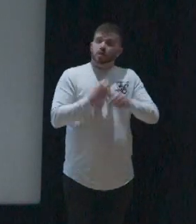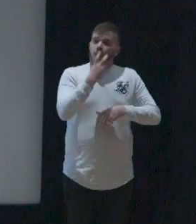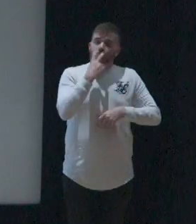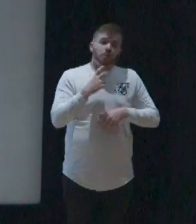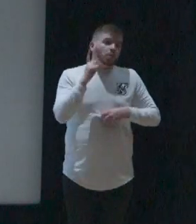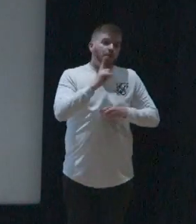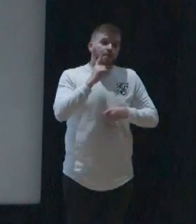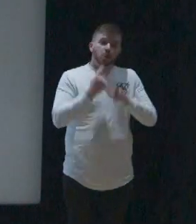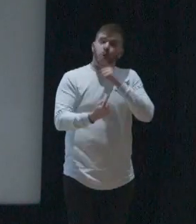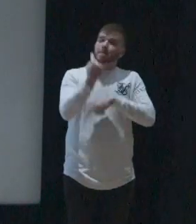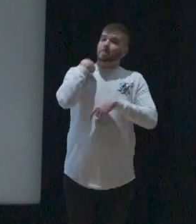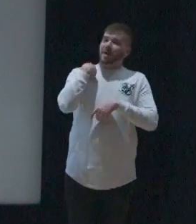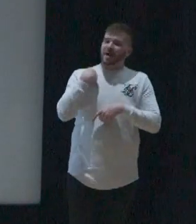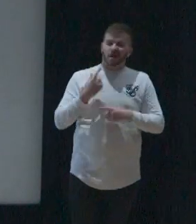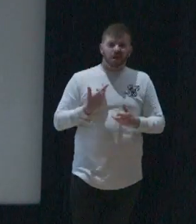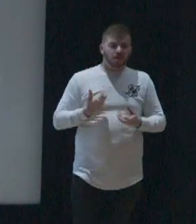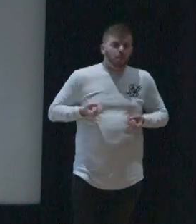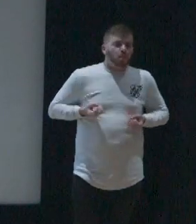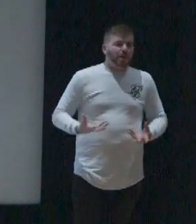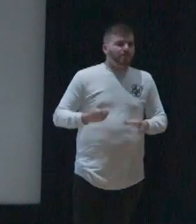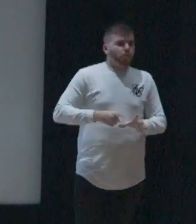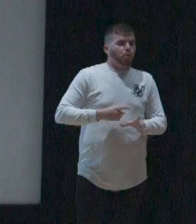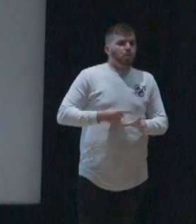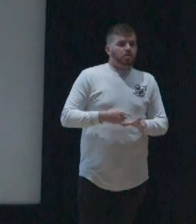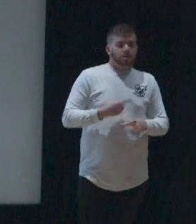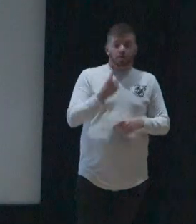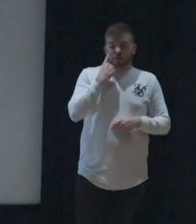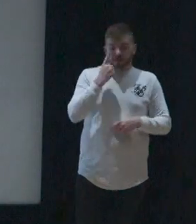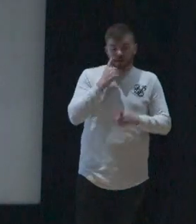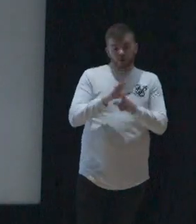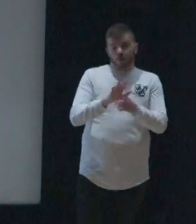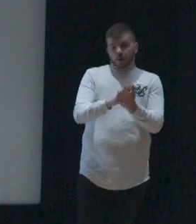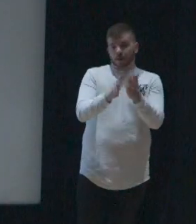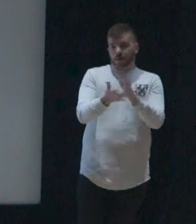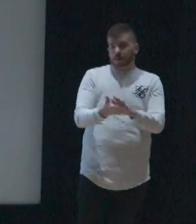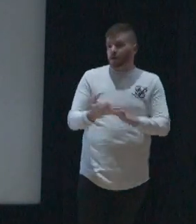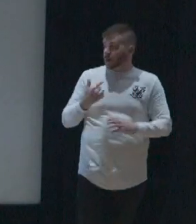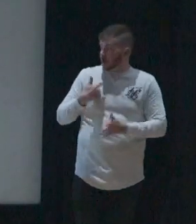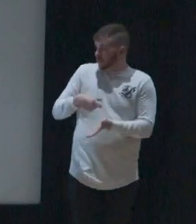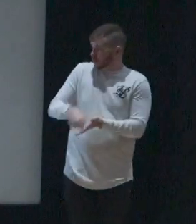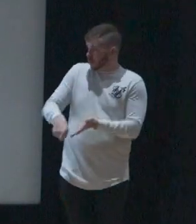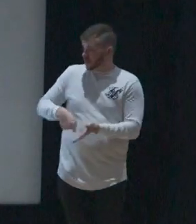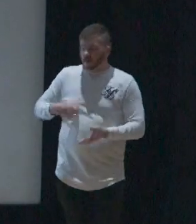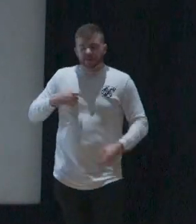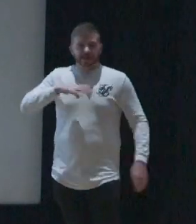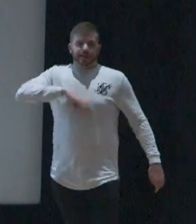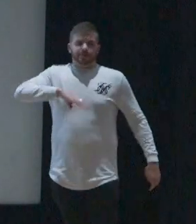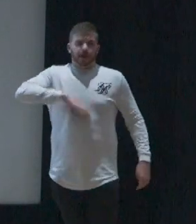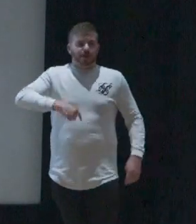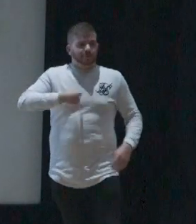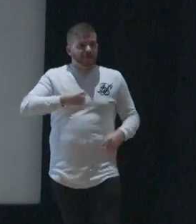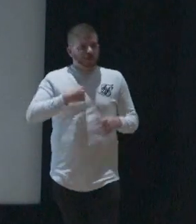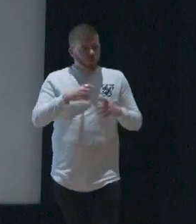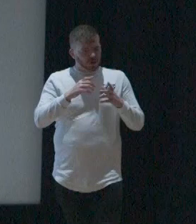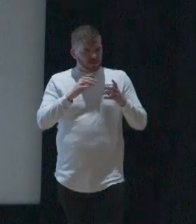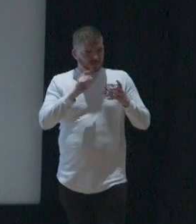misspent youth. You can watch it on YouTube if you search under Shadowhand intro movie. As a writer, it was satisfying for me to weave little